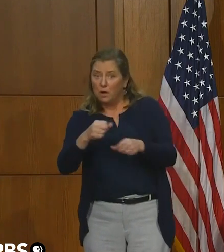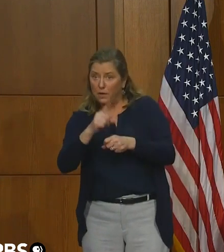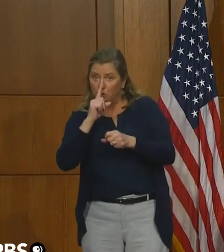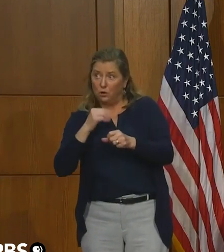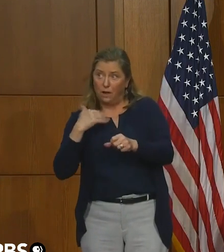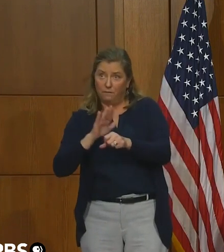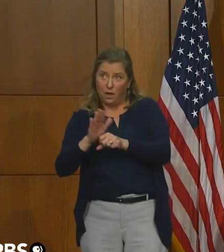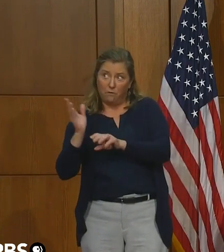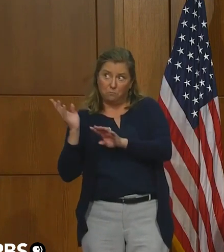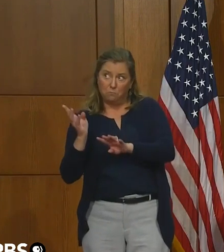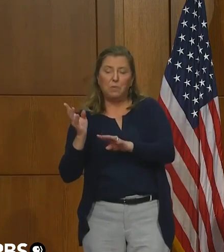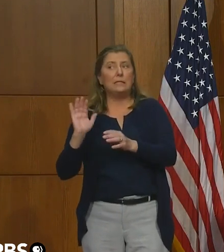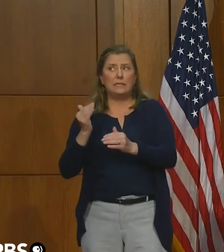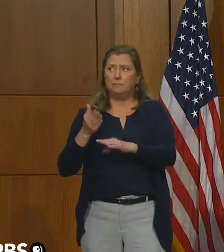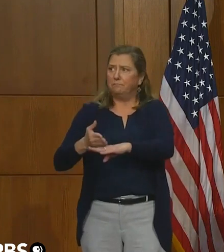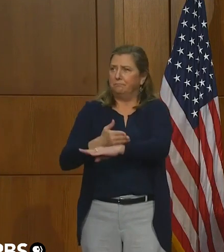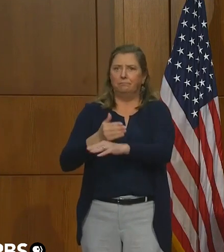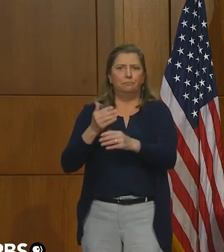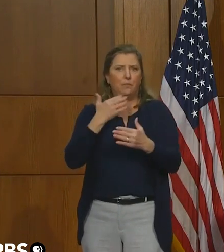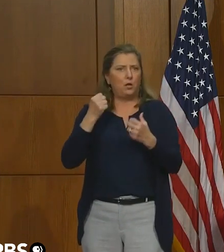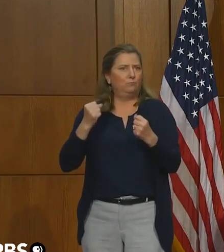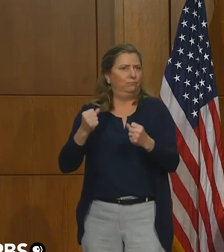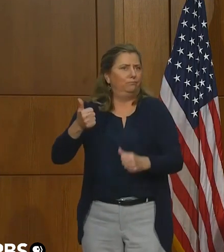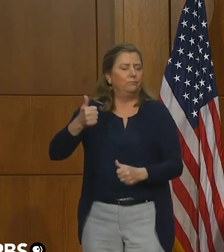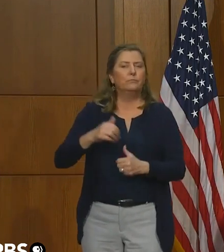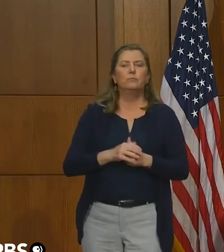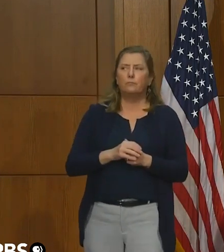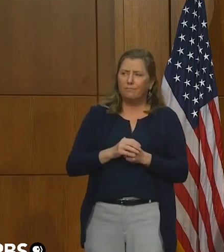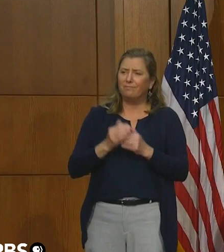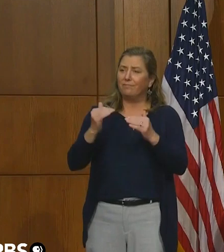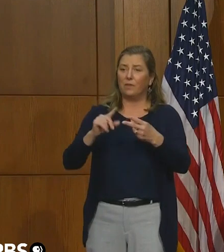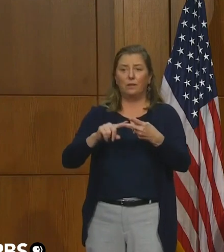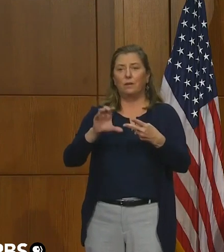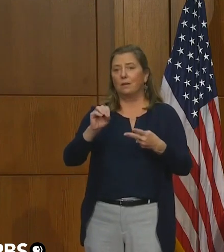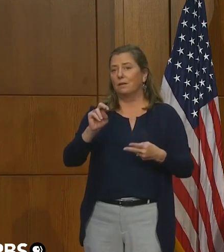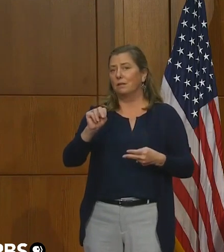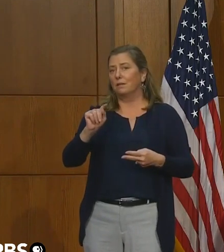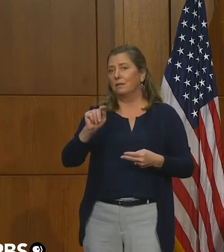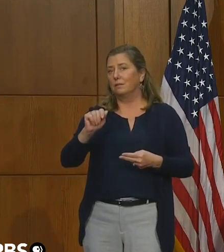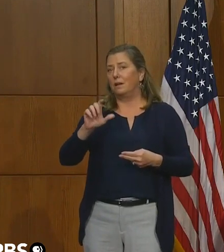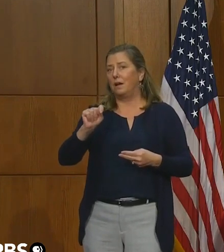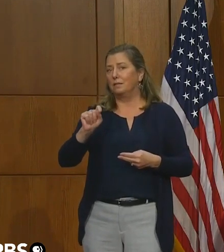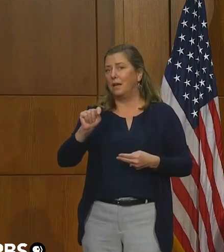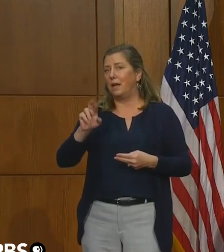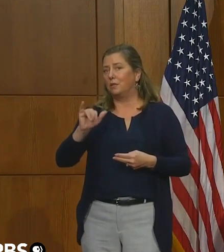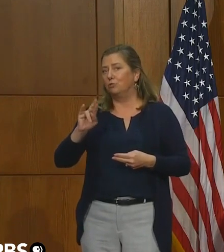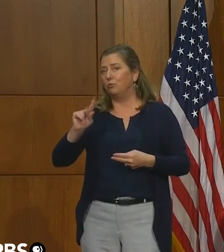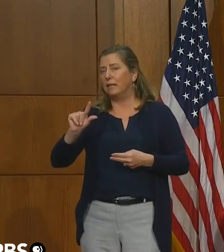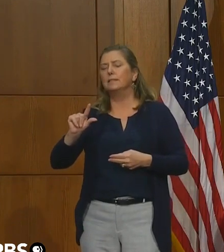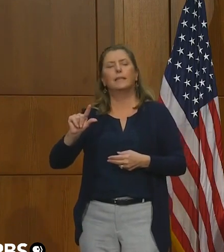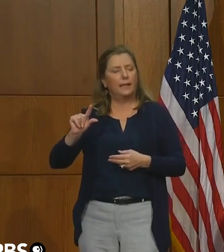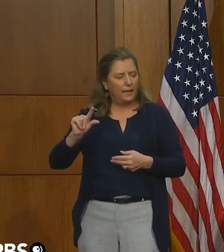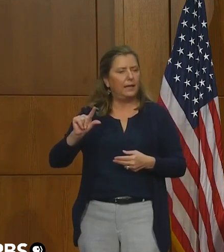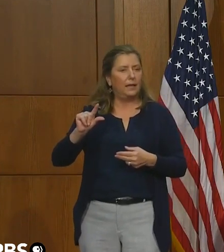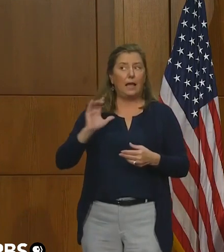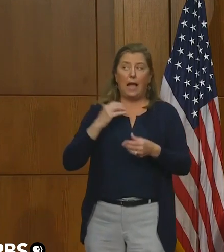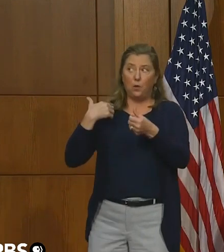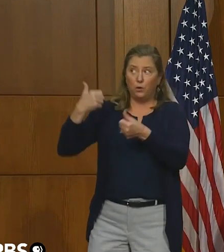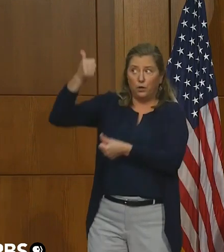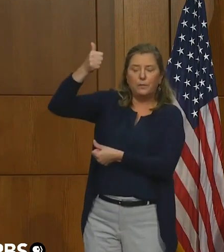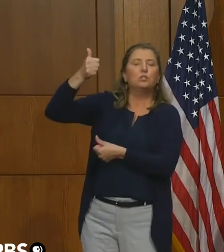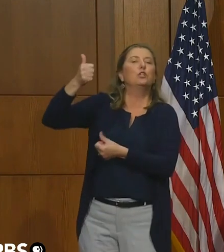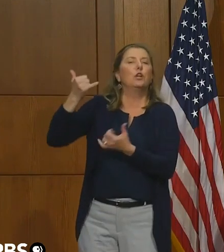that continues to improve. And the same goes with the contact tracing. As you've heard our commissioner, we are